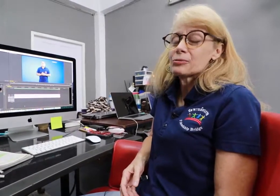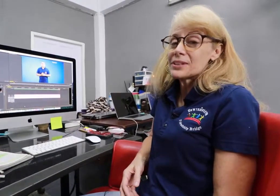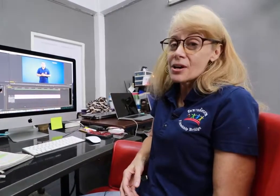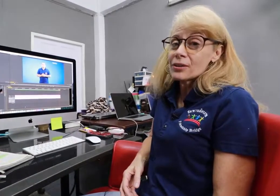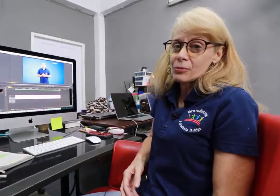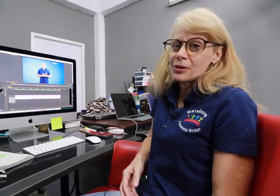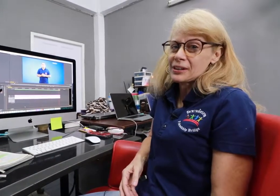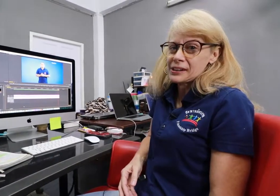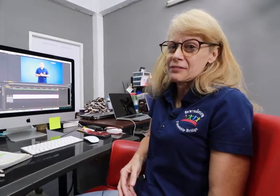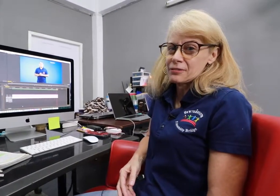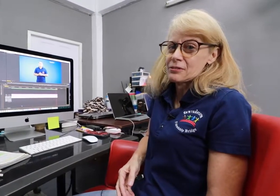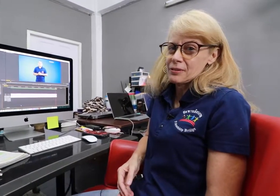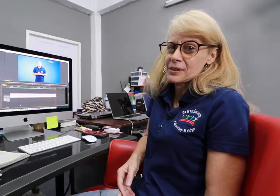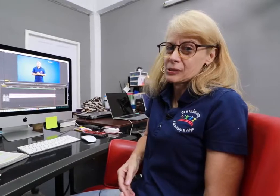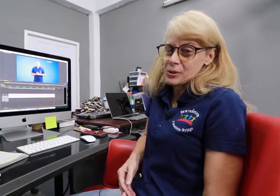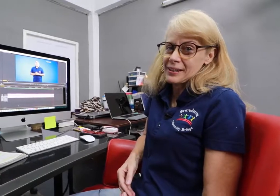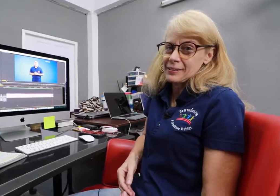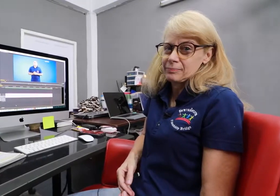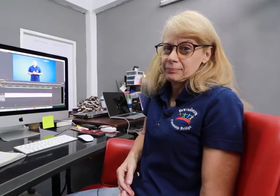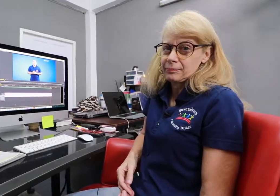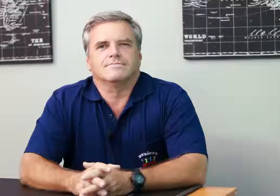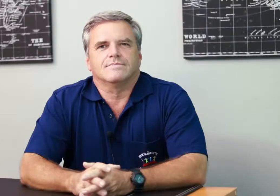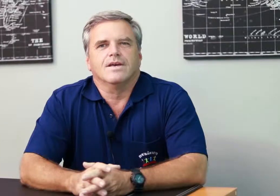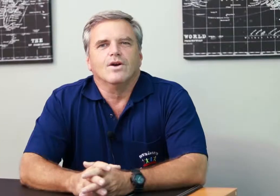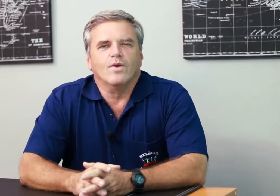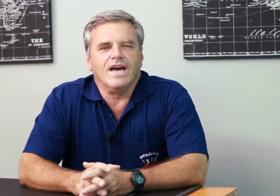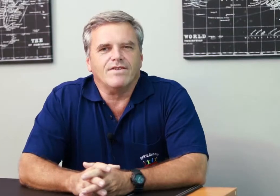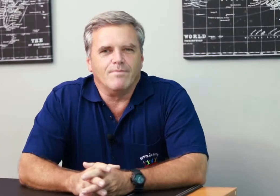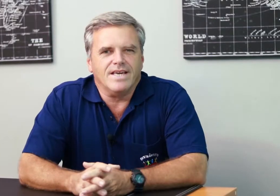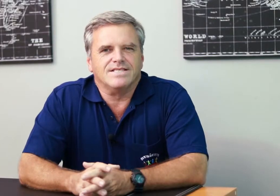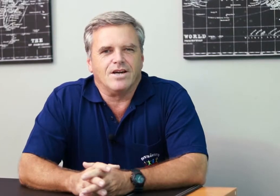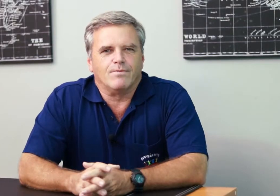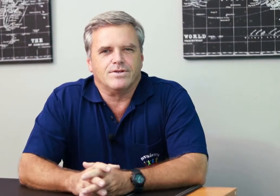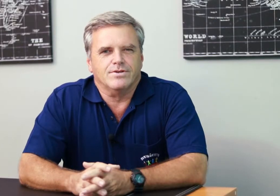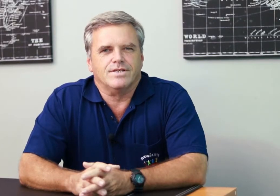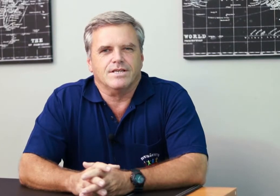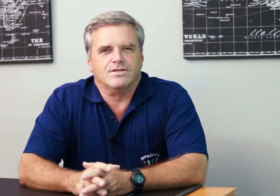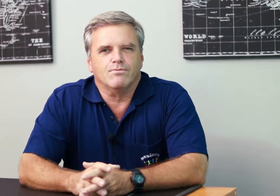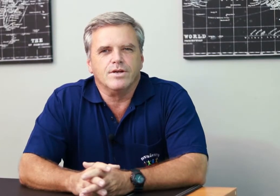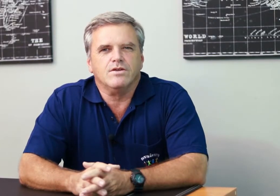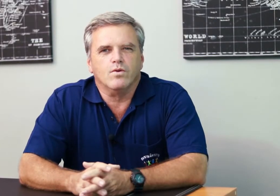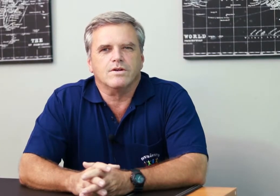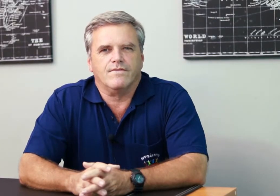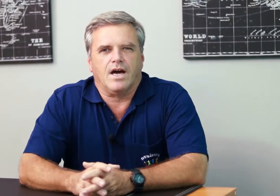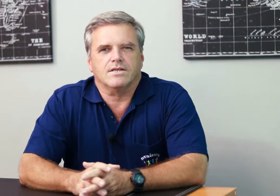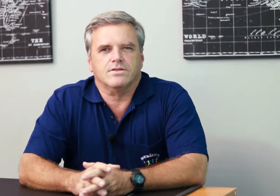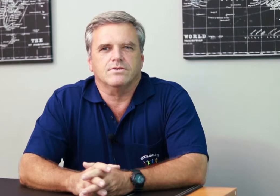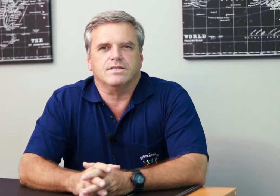We know that we're going to see fruit from this work. We have an amazing opportunity to bring the Word of God to the